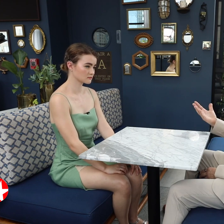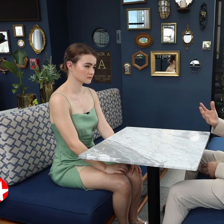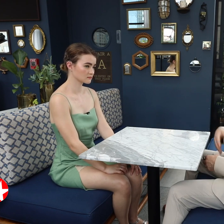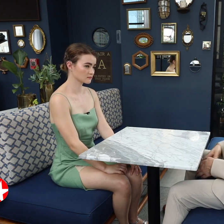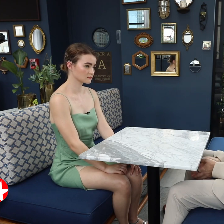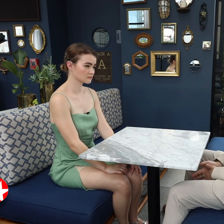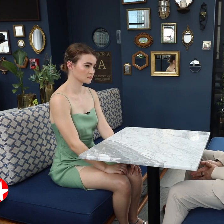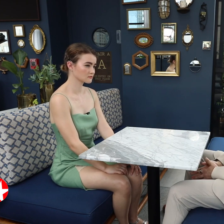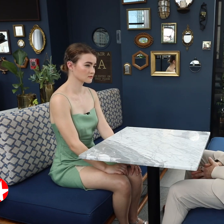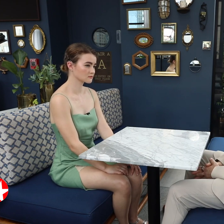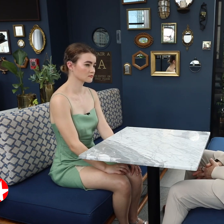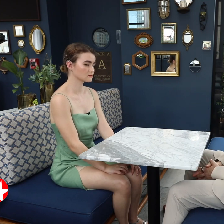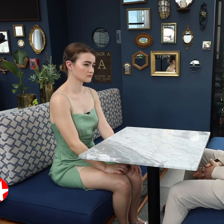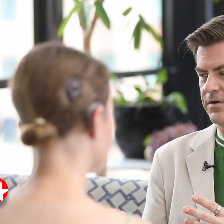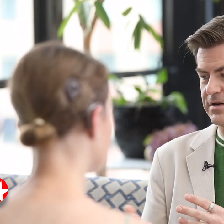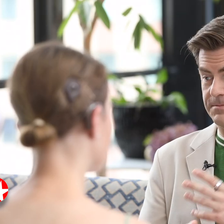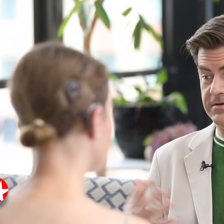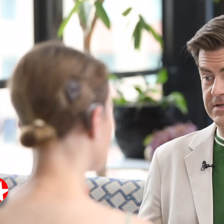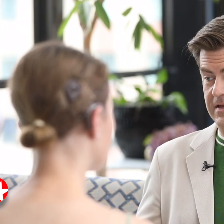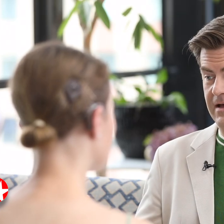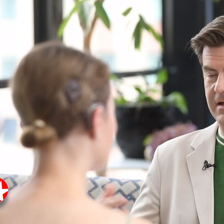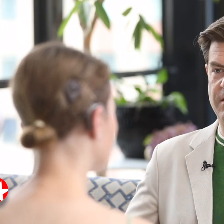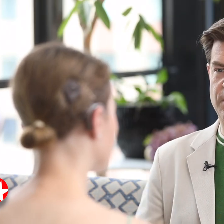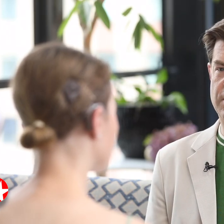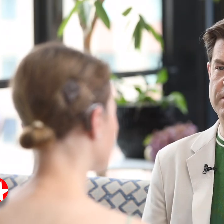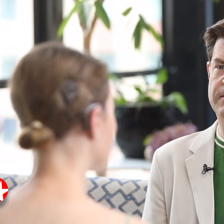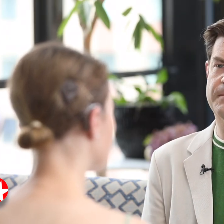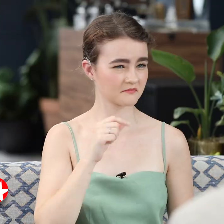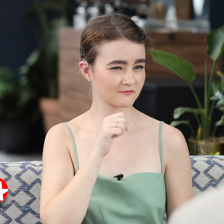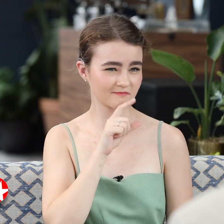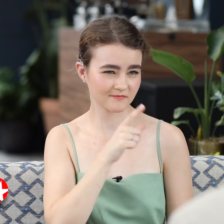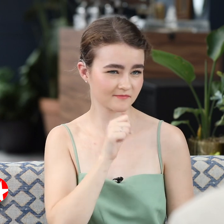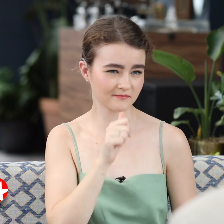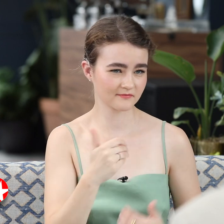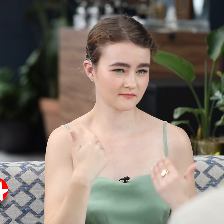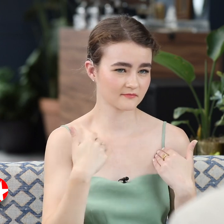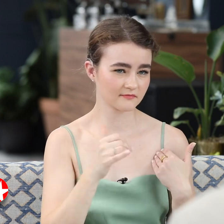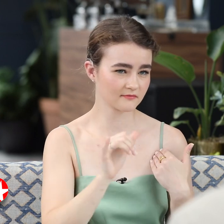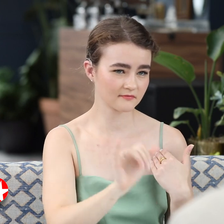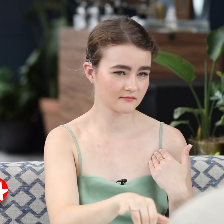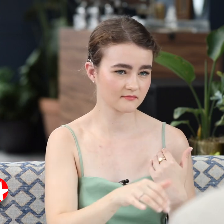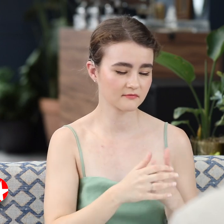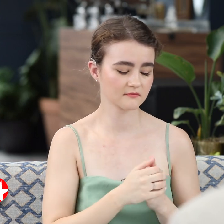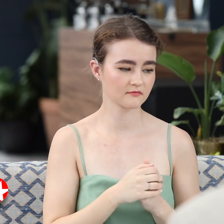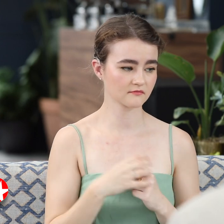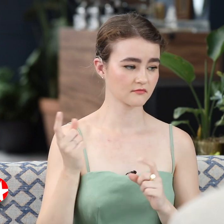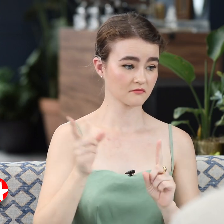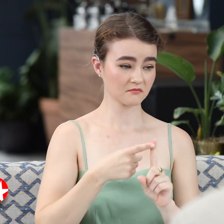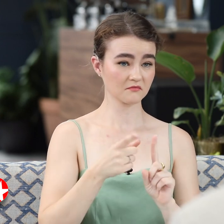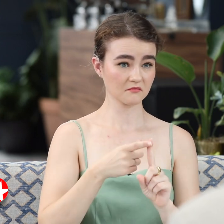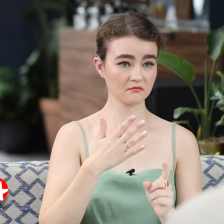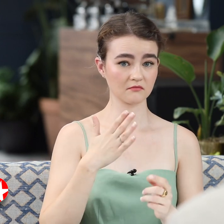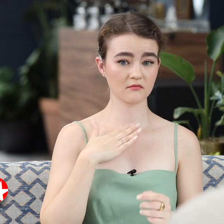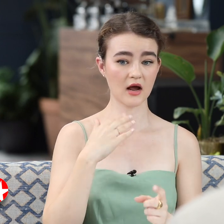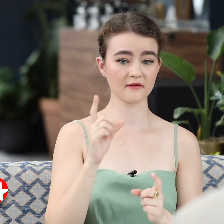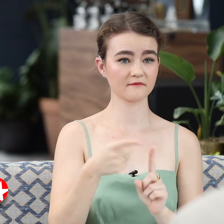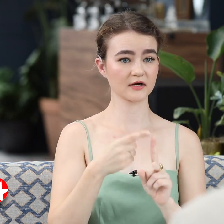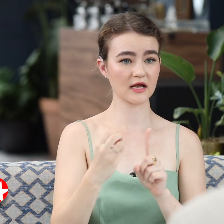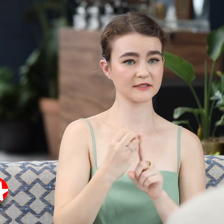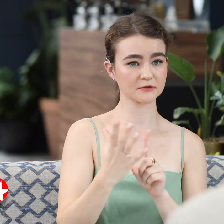on stage or on screen? Were you exposed to them and their work? Not really. There wasn't. I didn't see a lot of representation. My